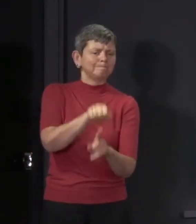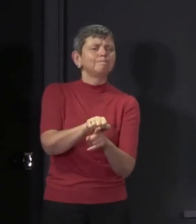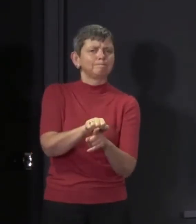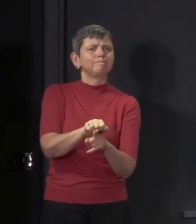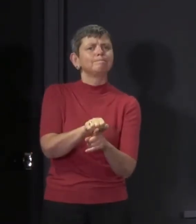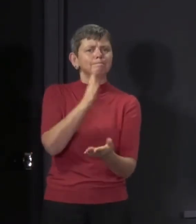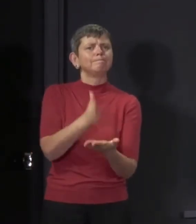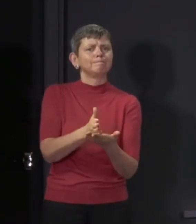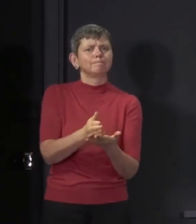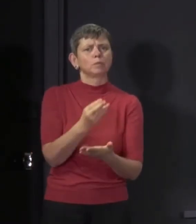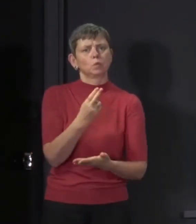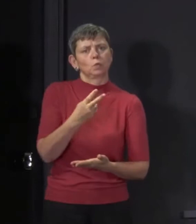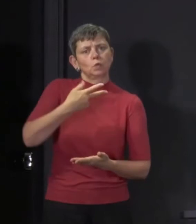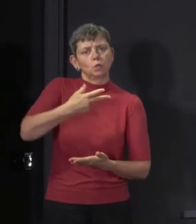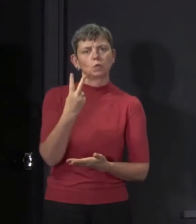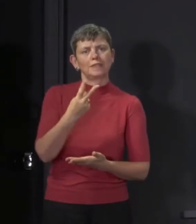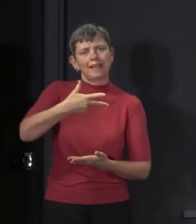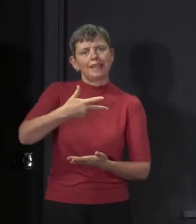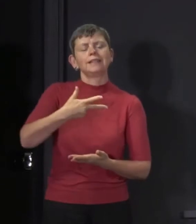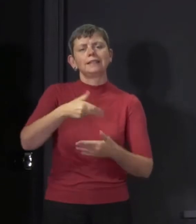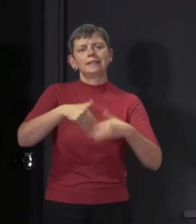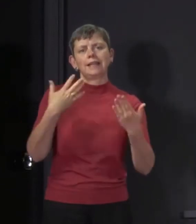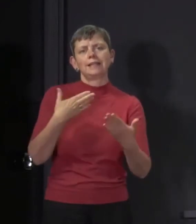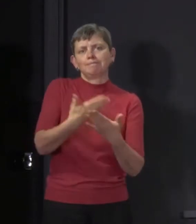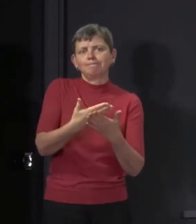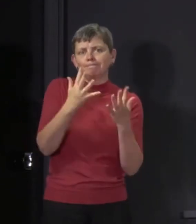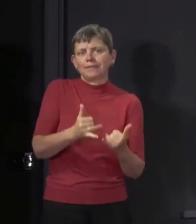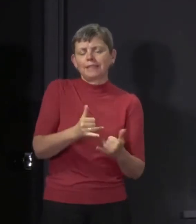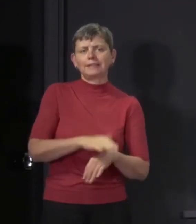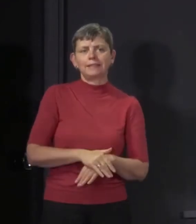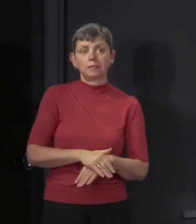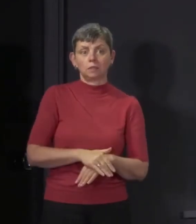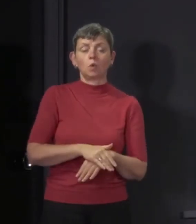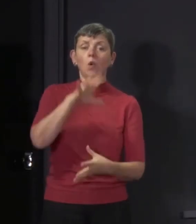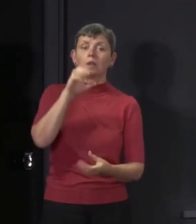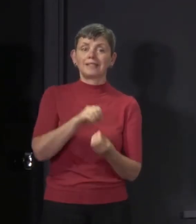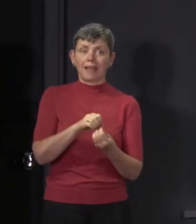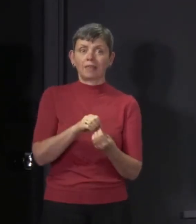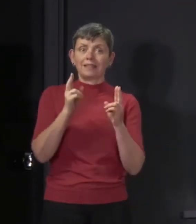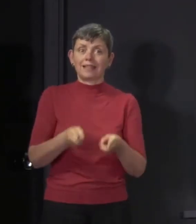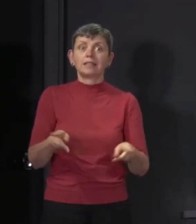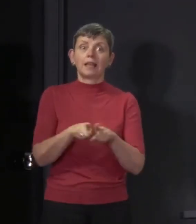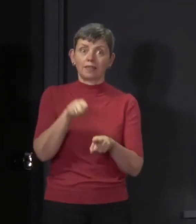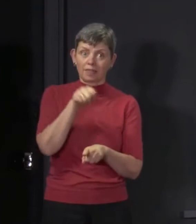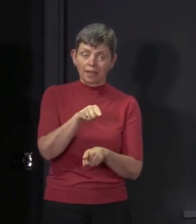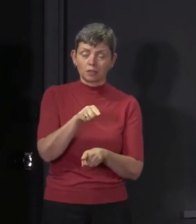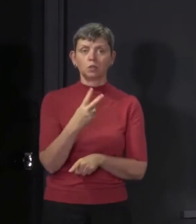the previous 28-day period. That means the total number of deaths under the daily measurement is